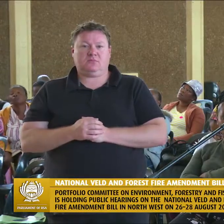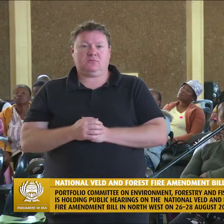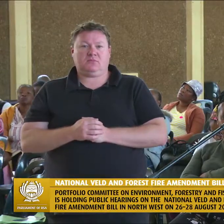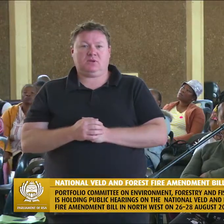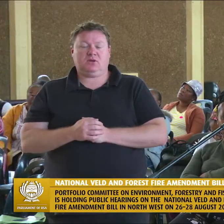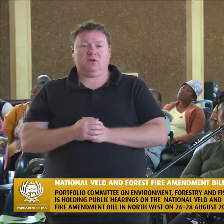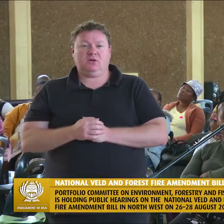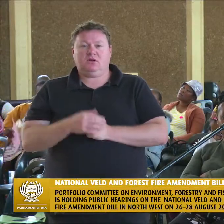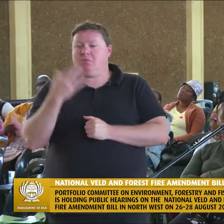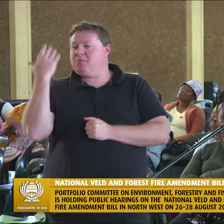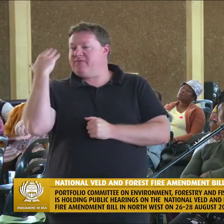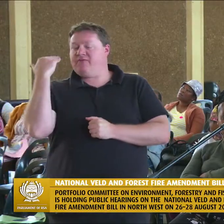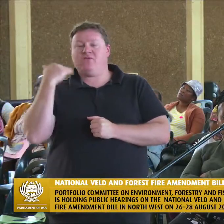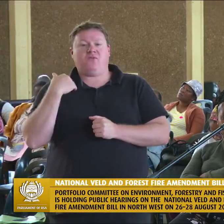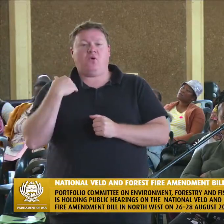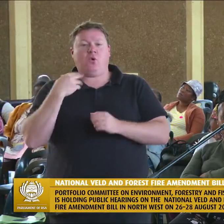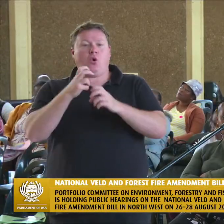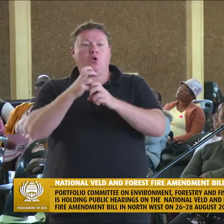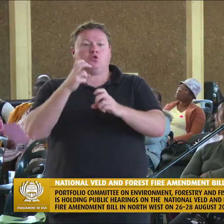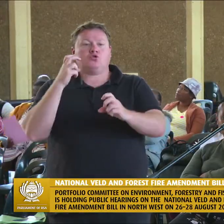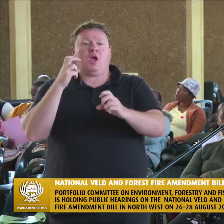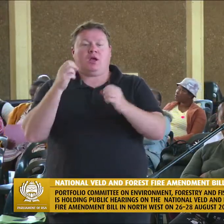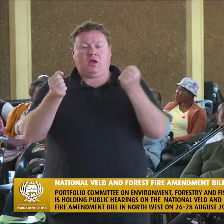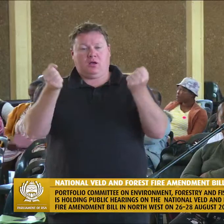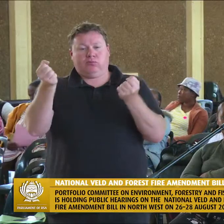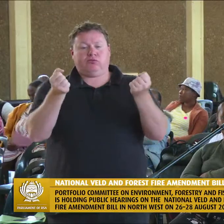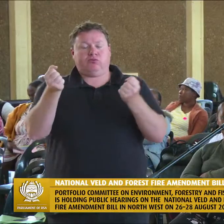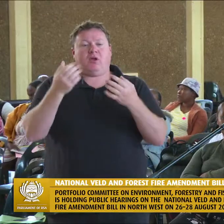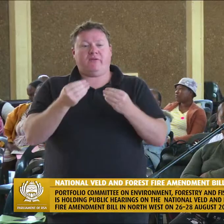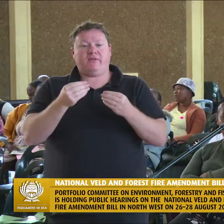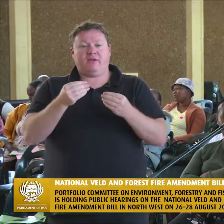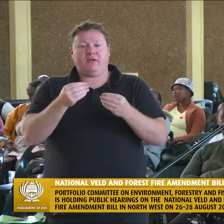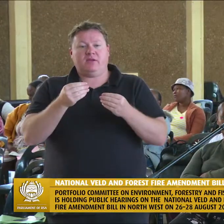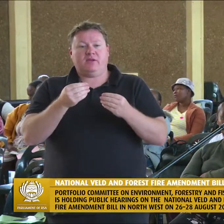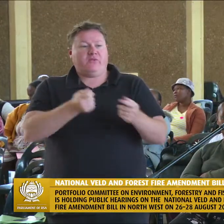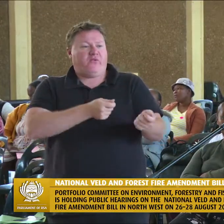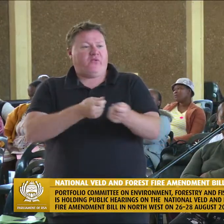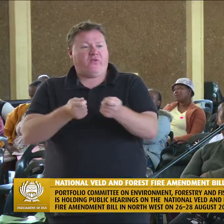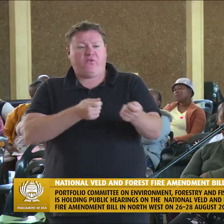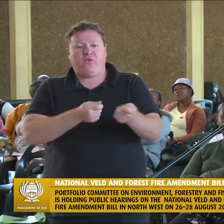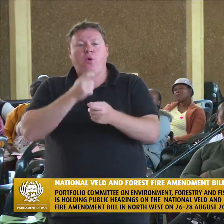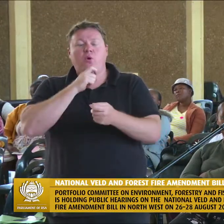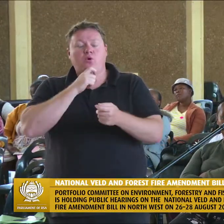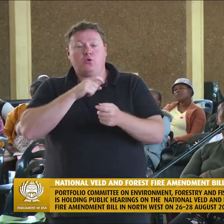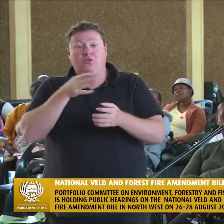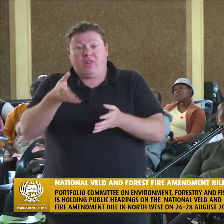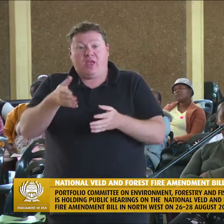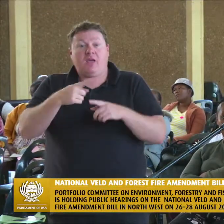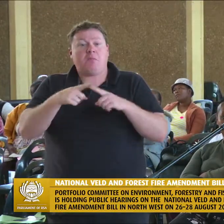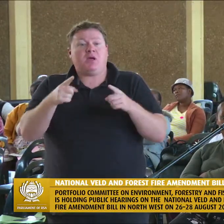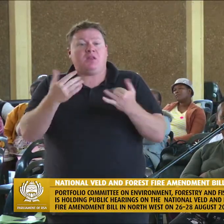we used to have tracks which were meant for fighting fires but now they are no more